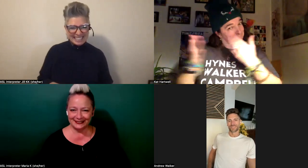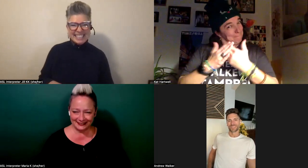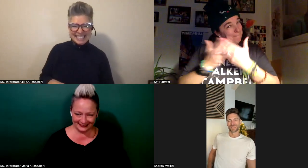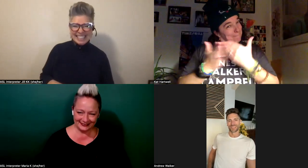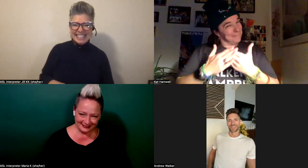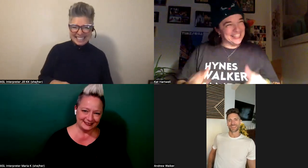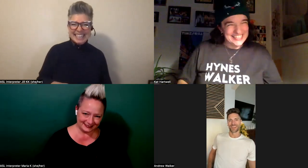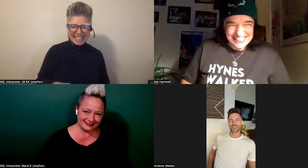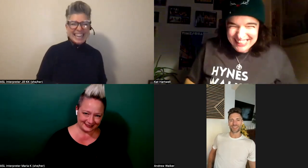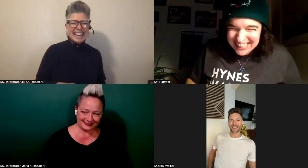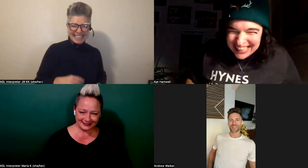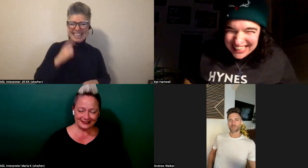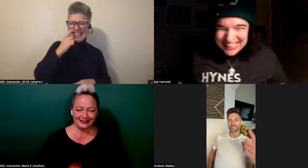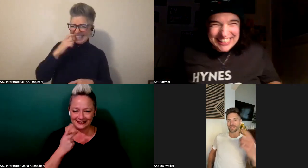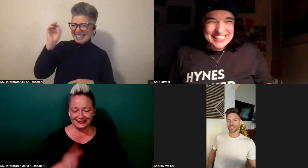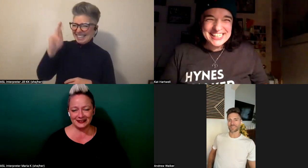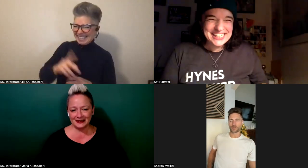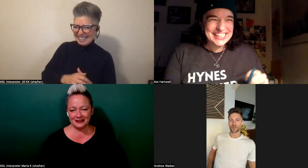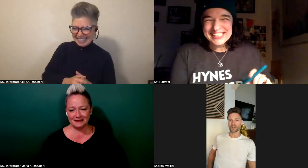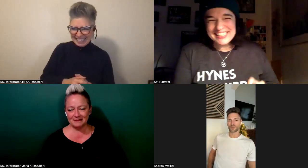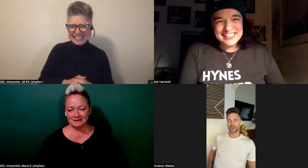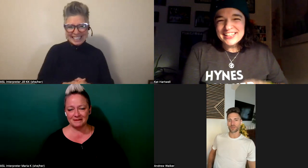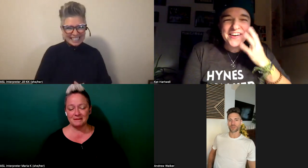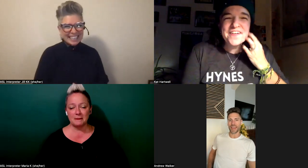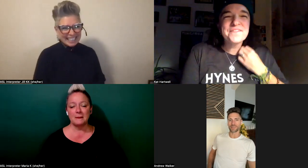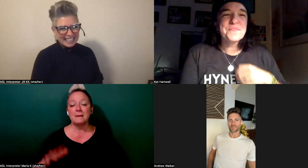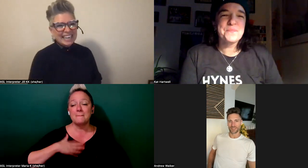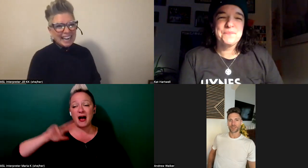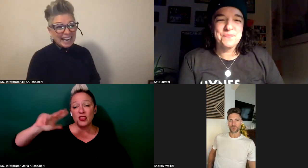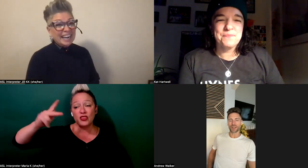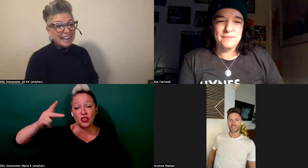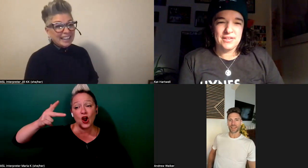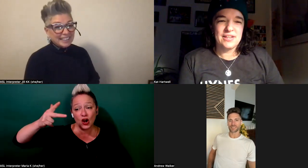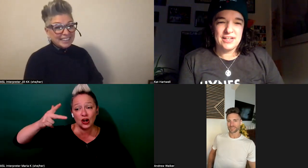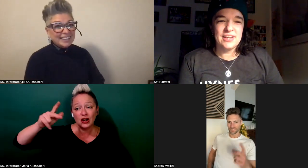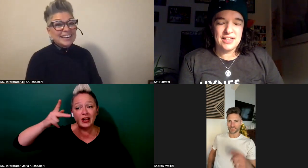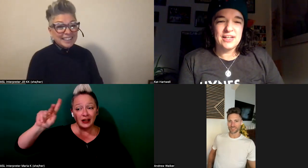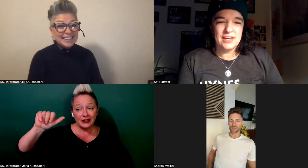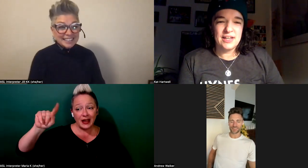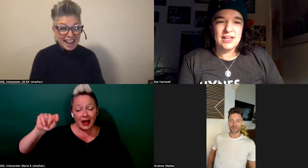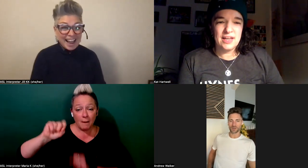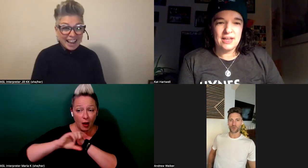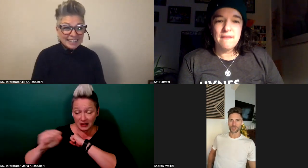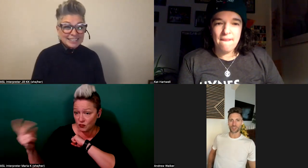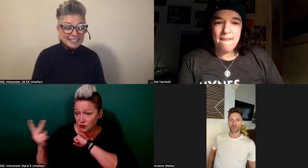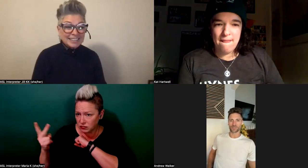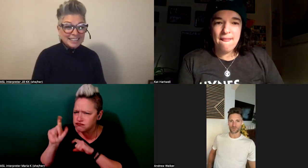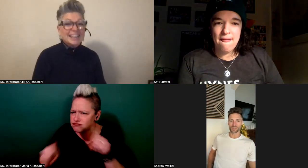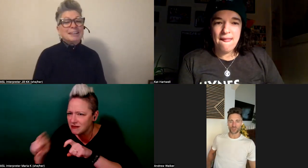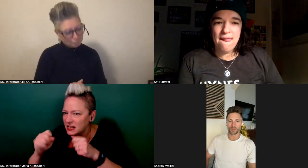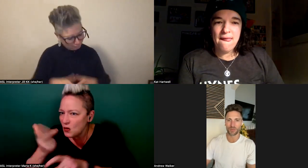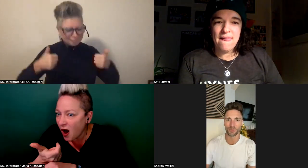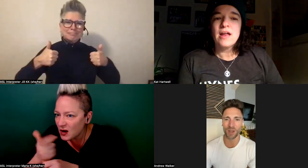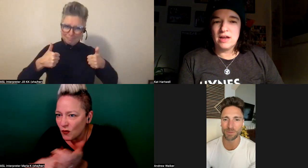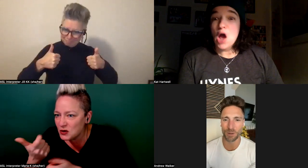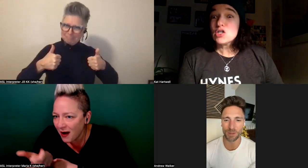know. All right, I expect it. Next, my third cat podcast is good. You guys, I'm going to be questioning